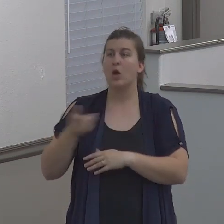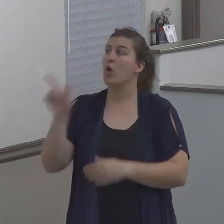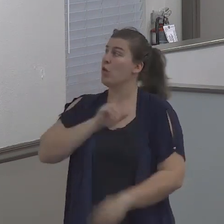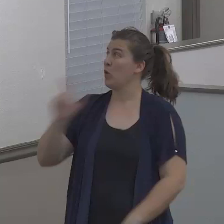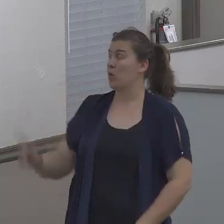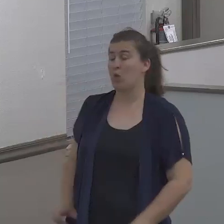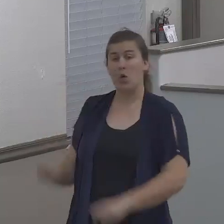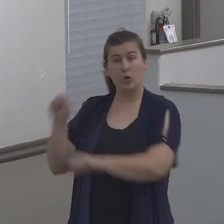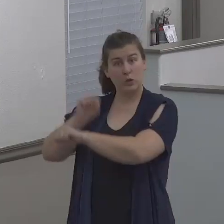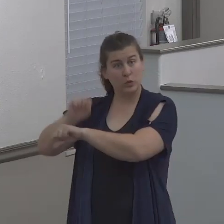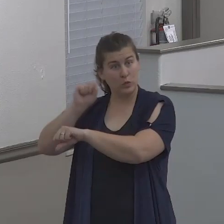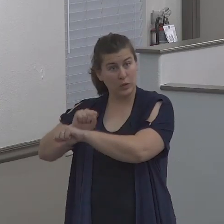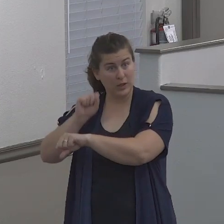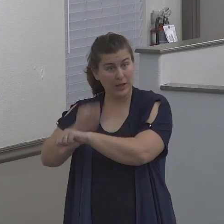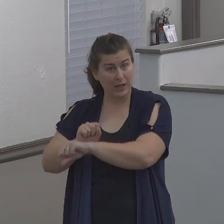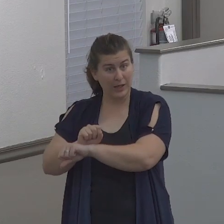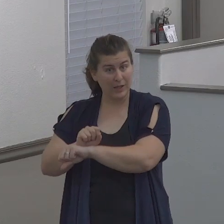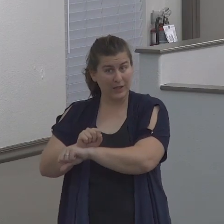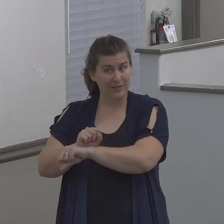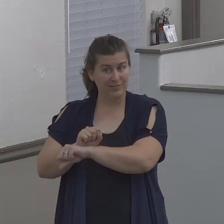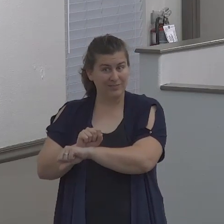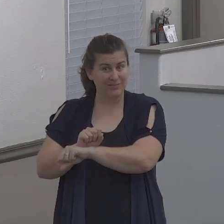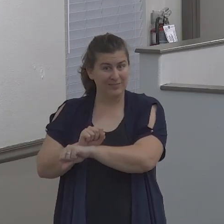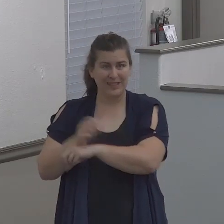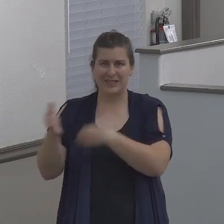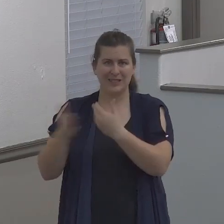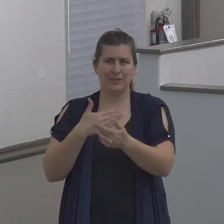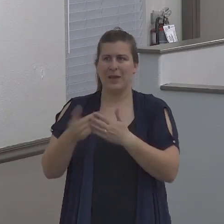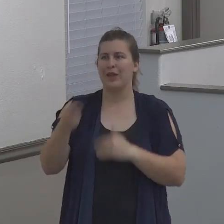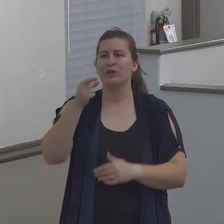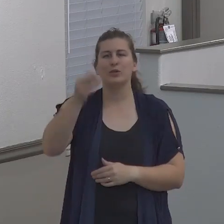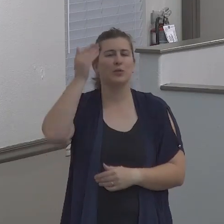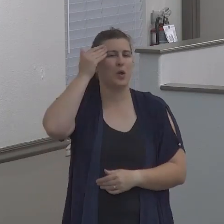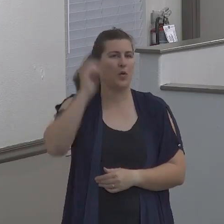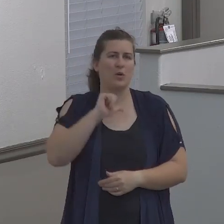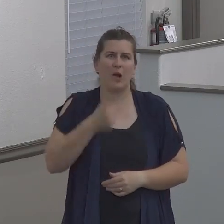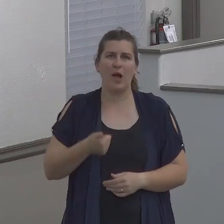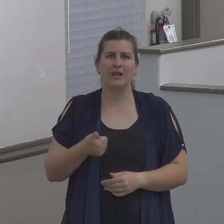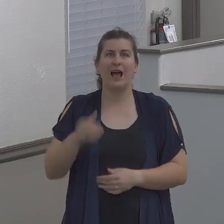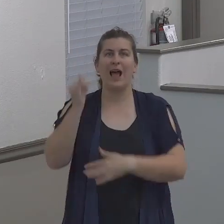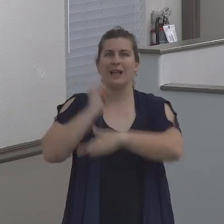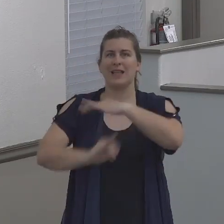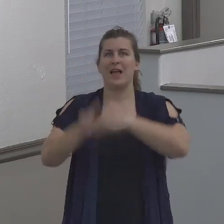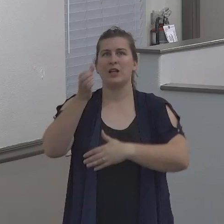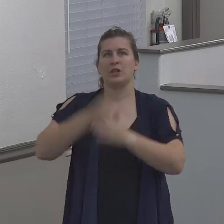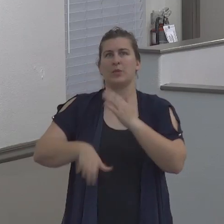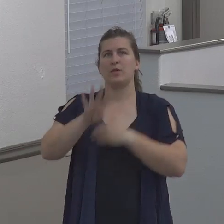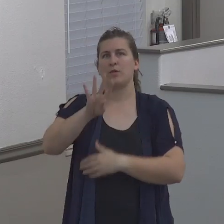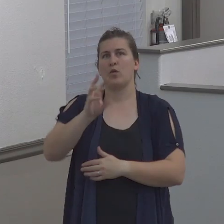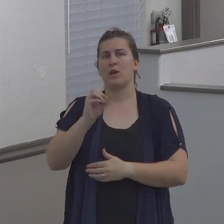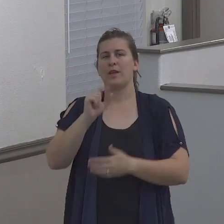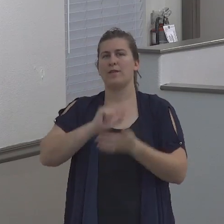stuff. The Lord's at work, even when we're not aware.